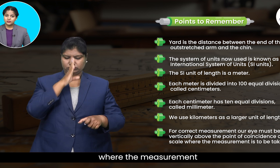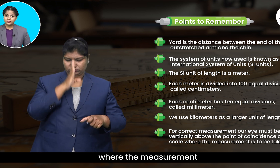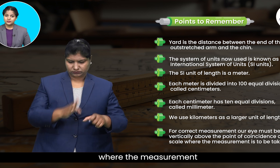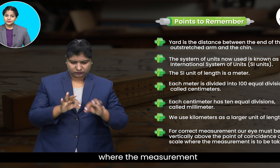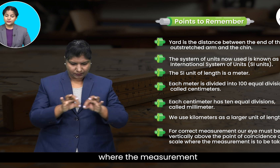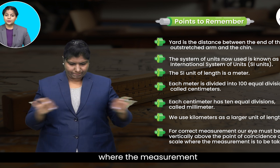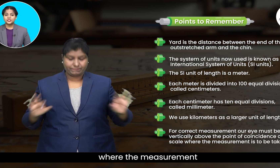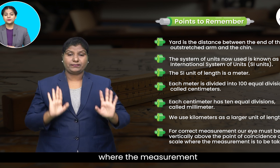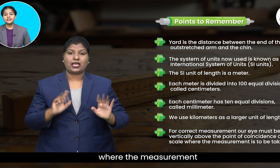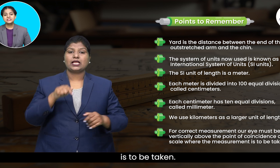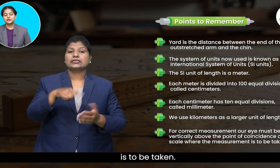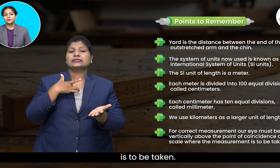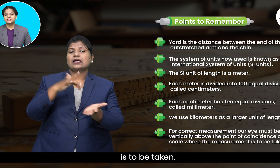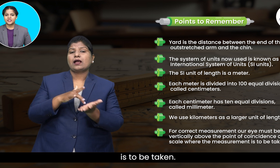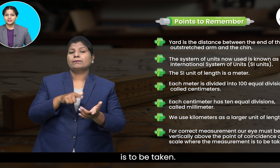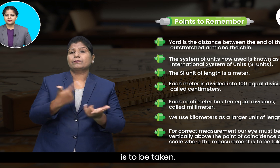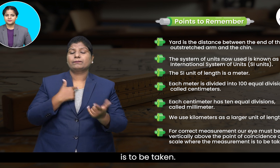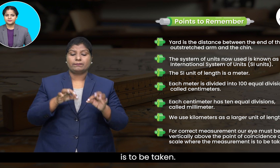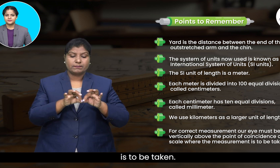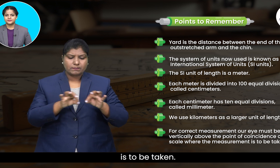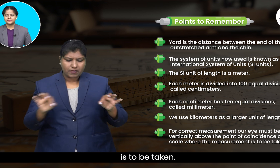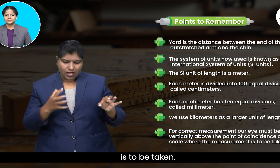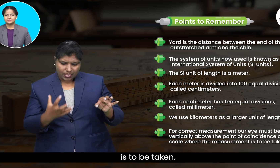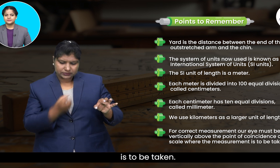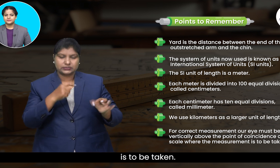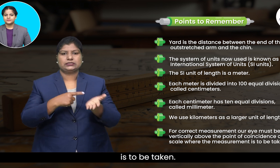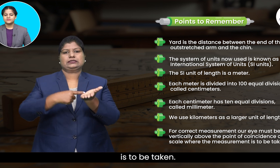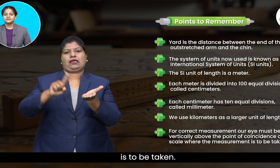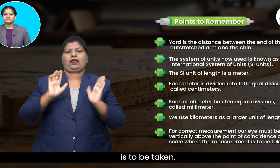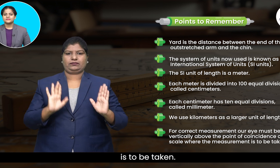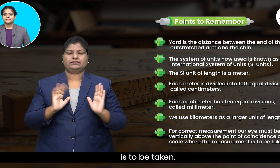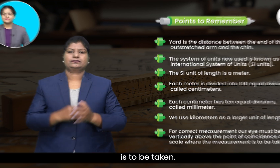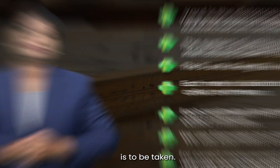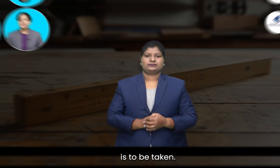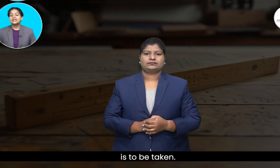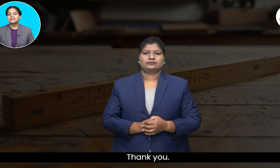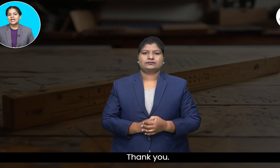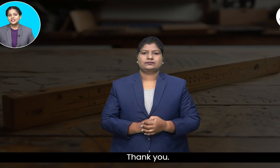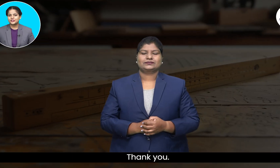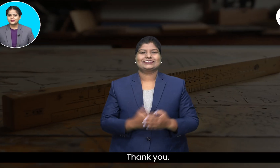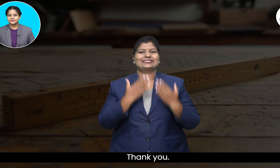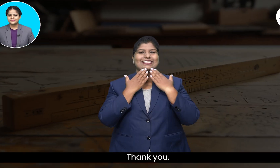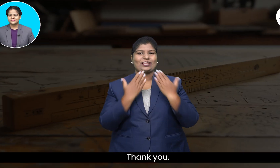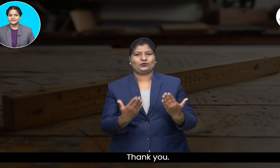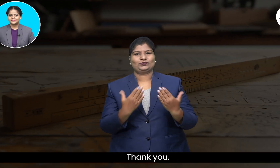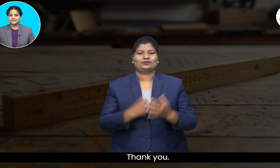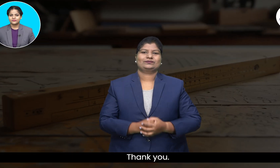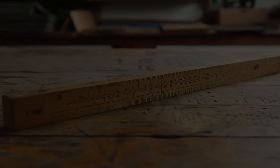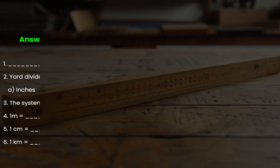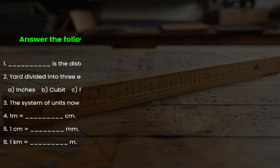where the measurement is to be taken. Thank you.